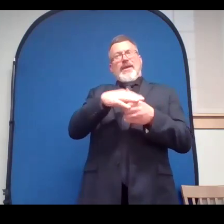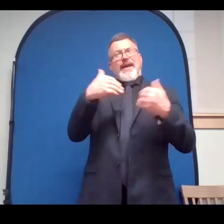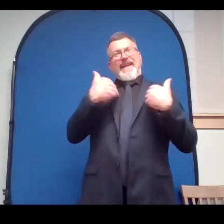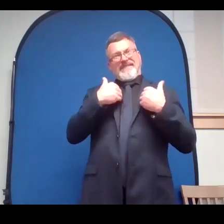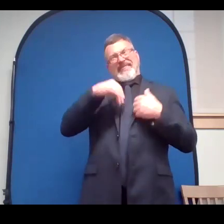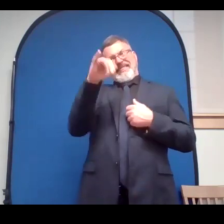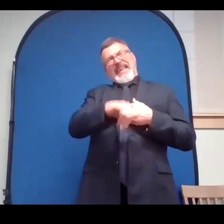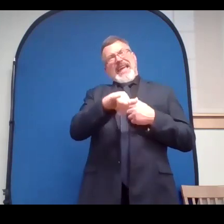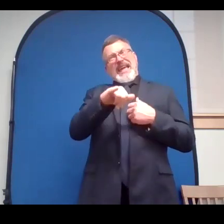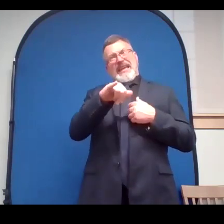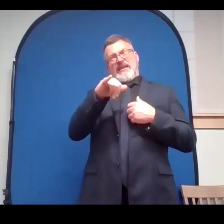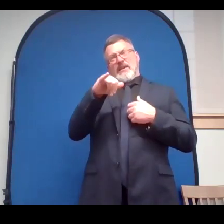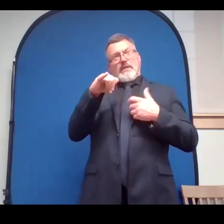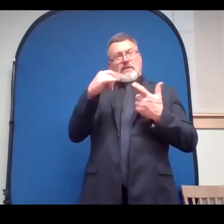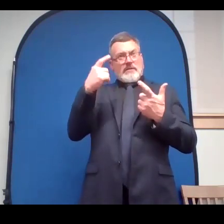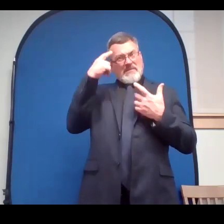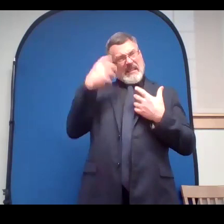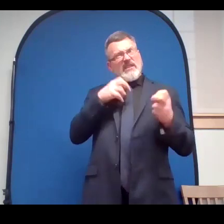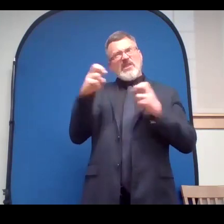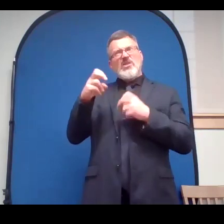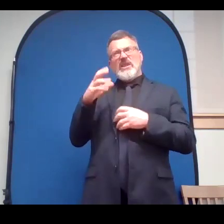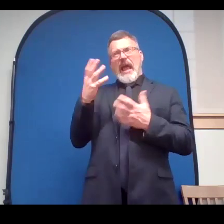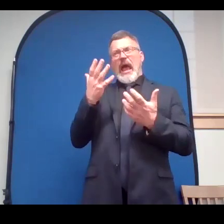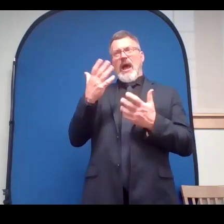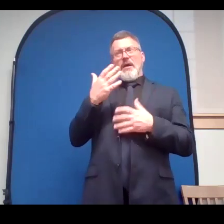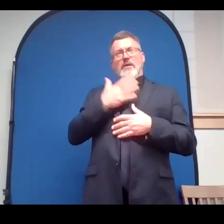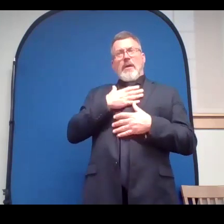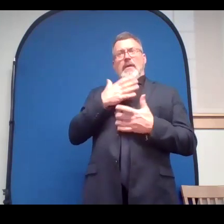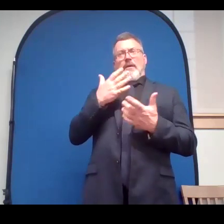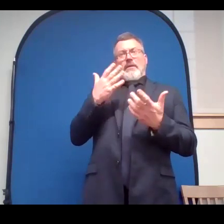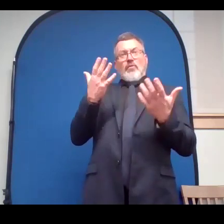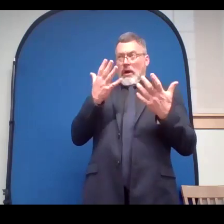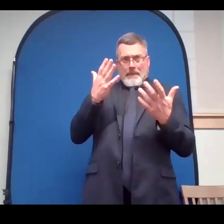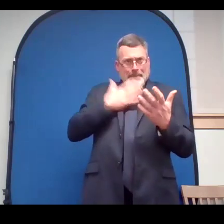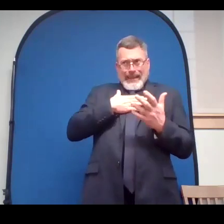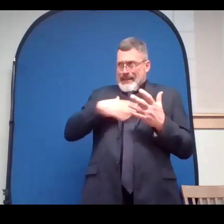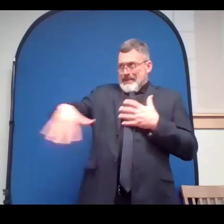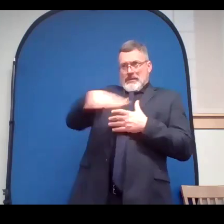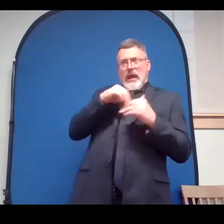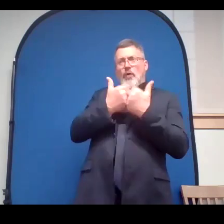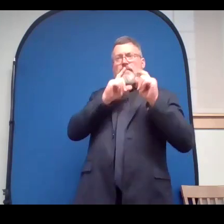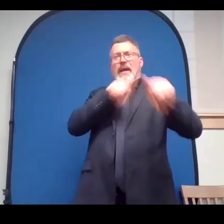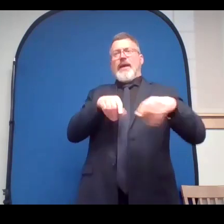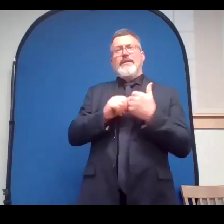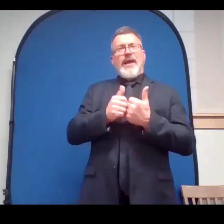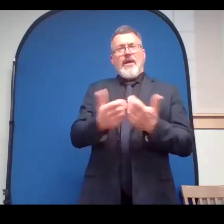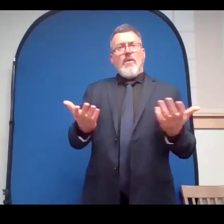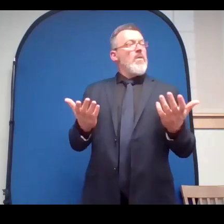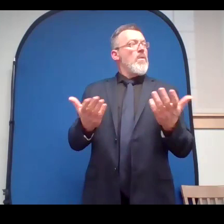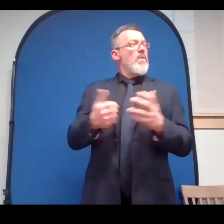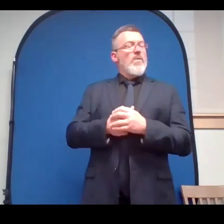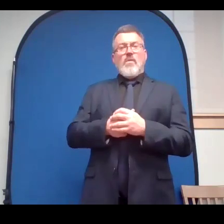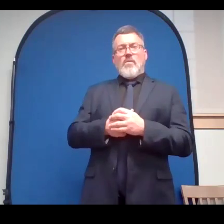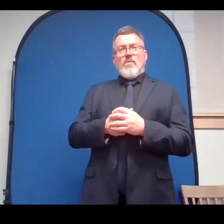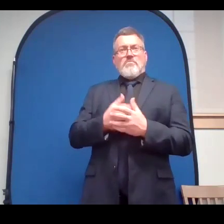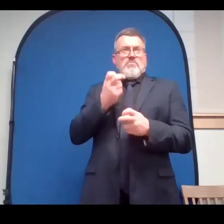it's hard to say what Nashua would do because we weren't involved and he did not live in Nashua, so it's hard